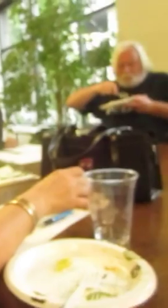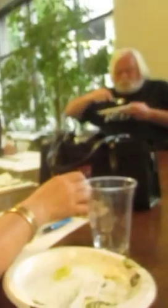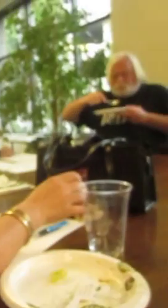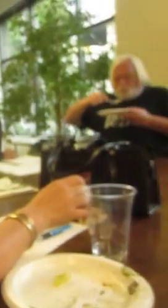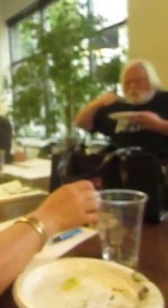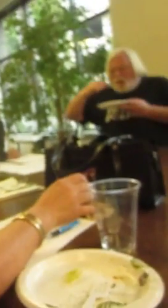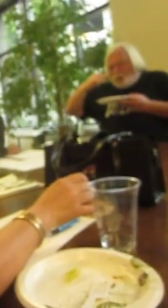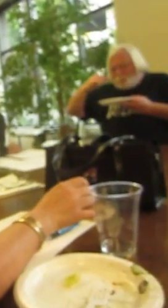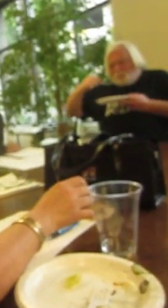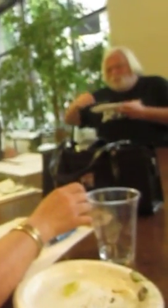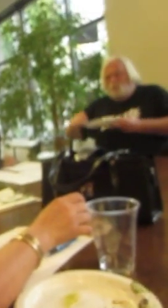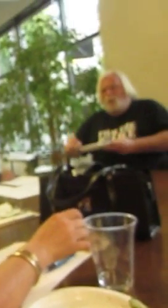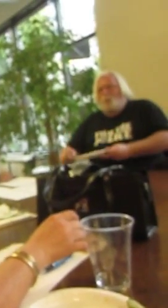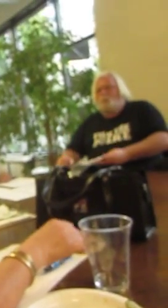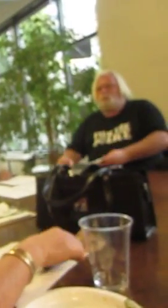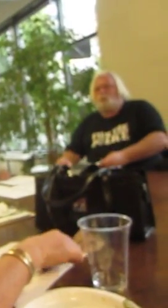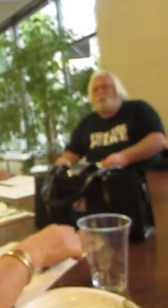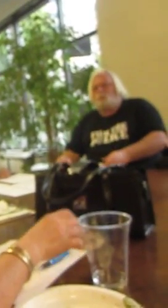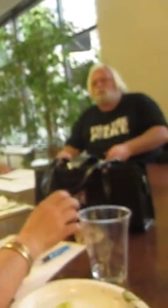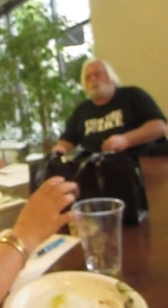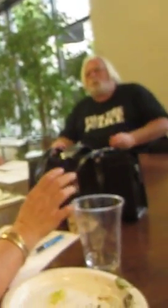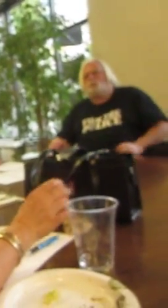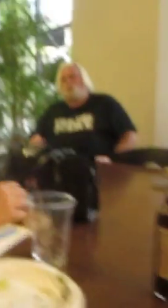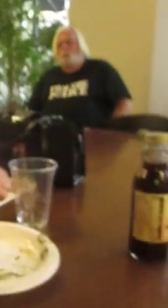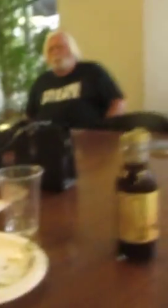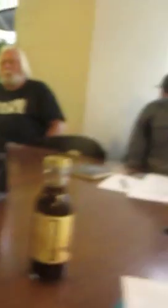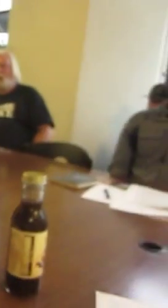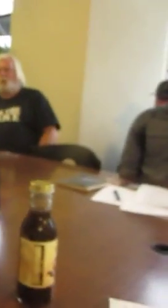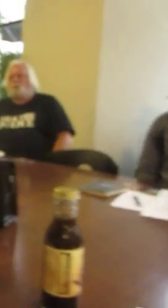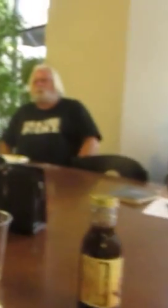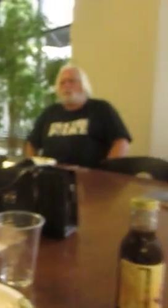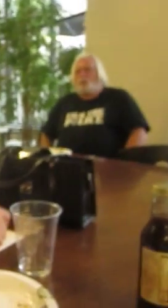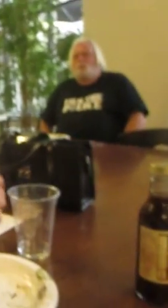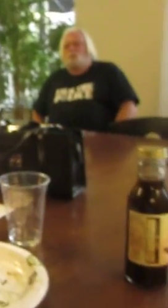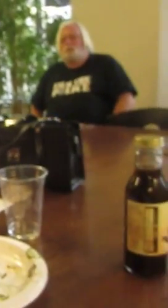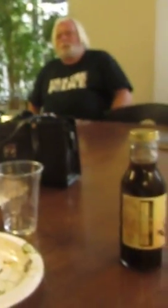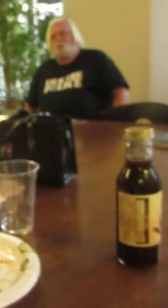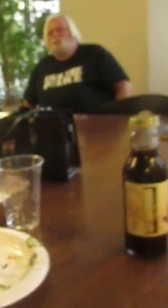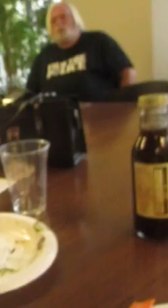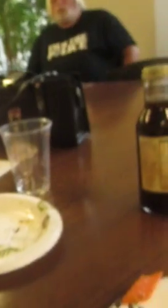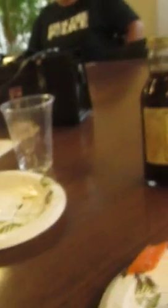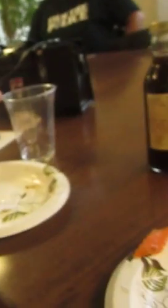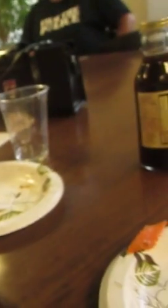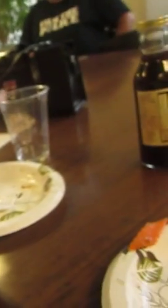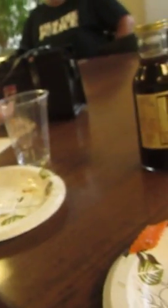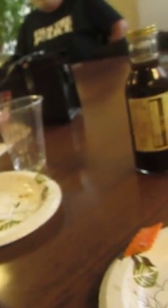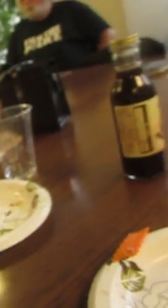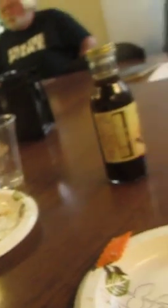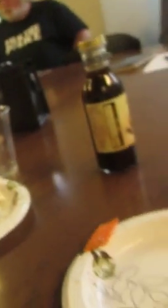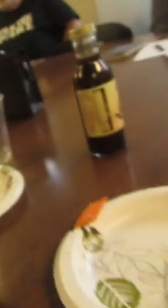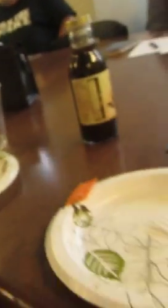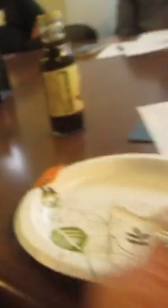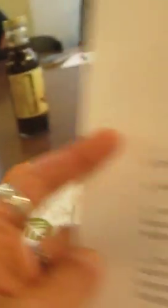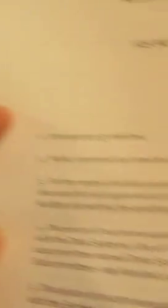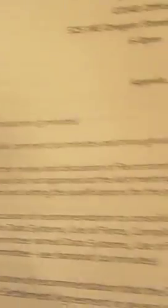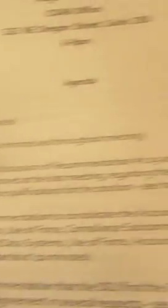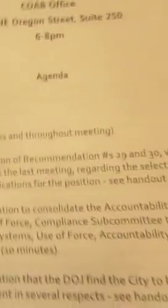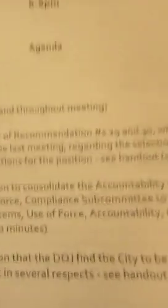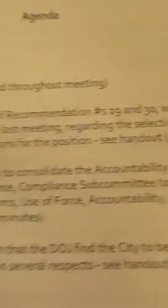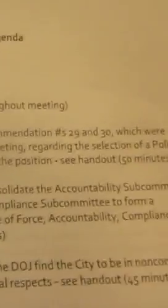so that the city auditor doesn't have to participate in the selection, but maybe another entity like Alberta Ministerial Alliance, you know,